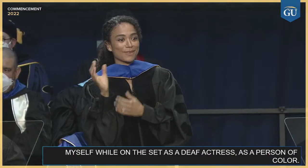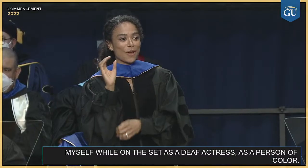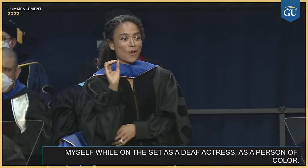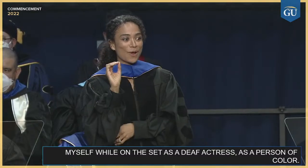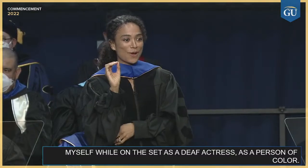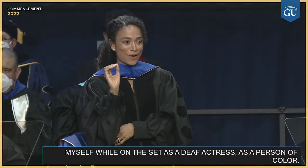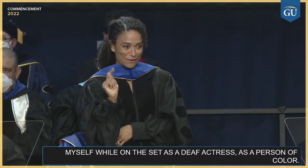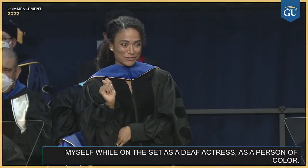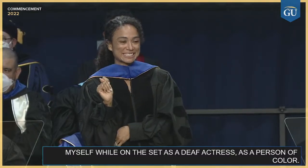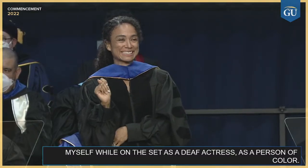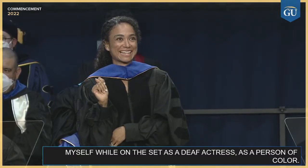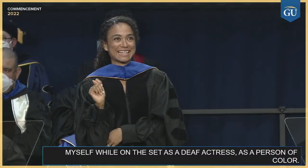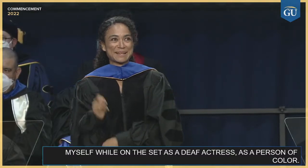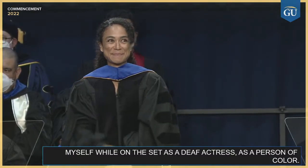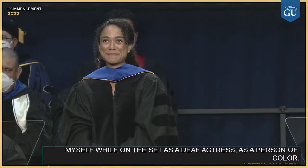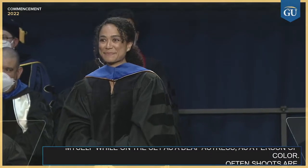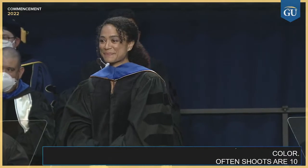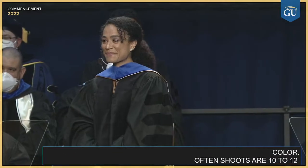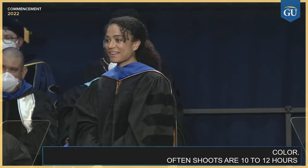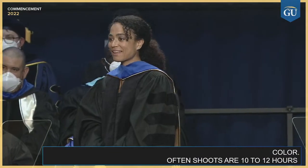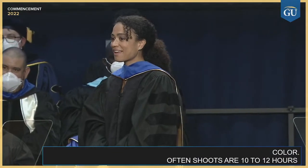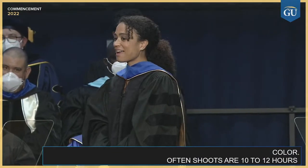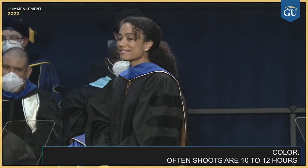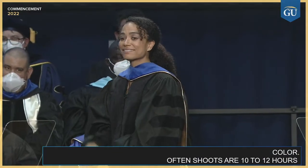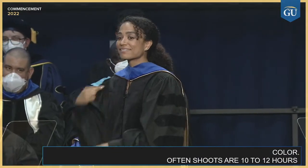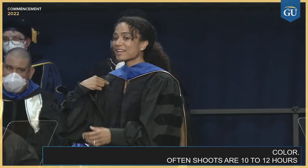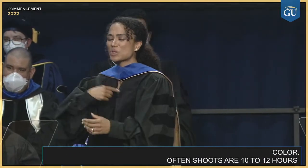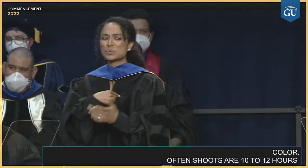And a lot of the time, we end up going into overtime.